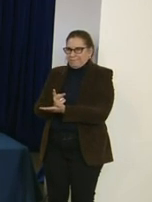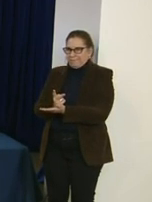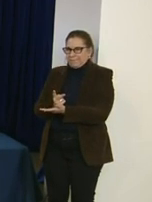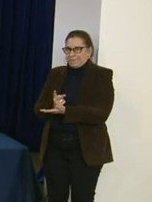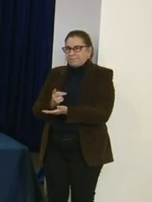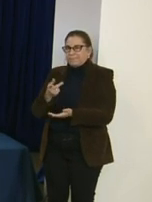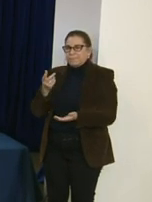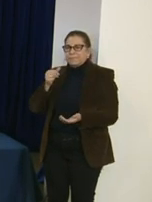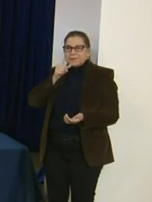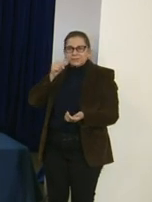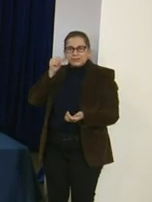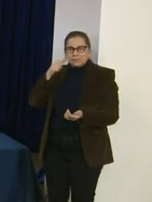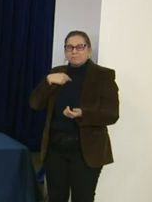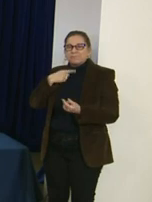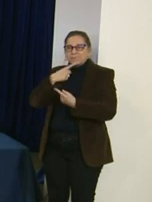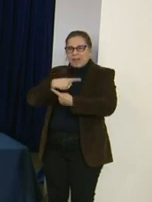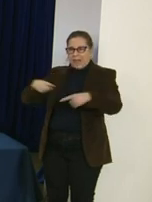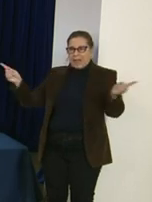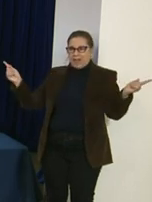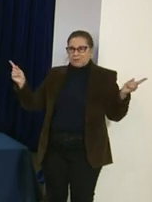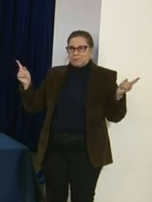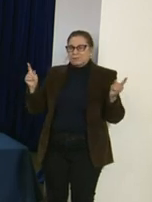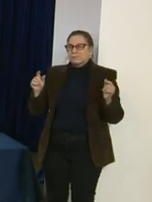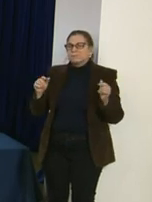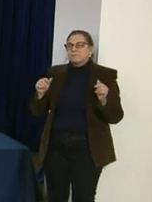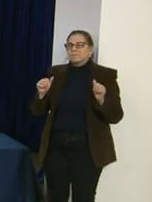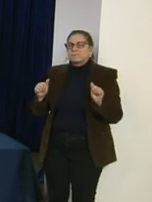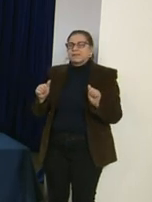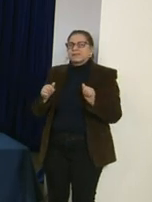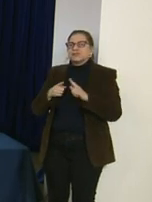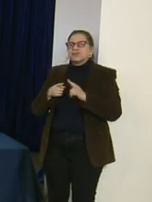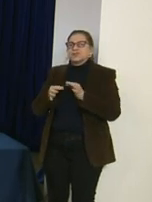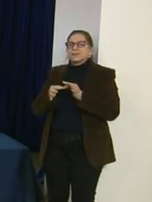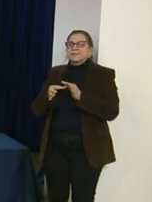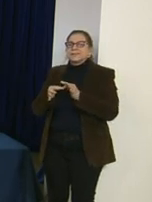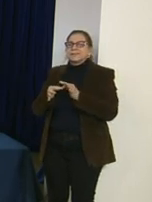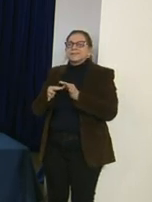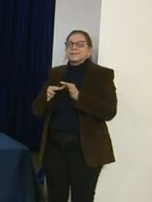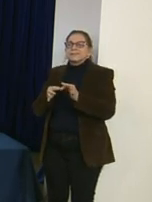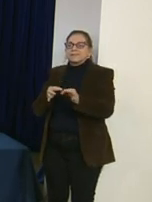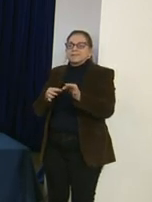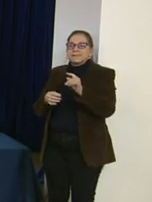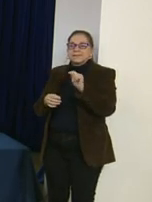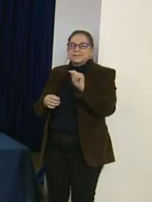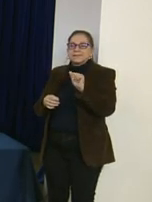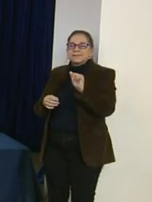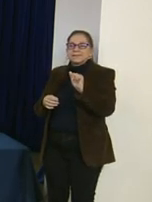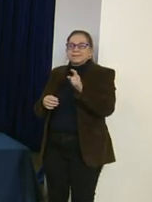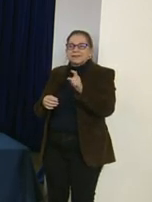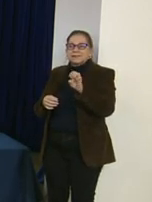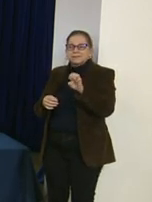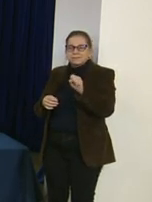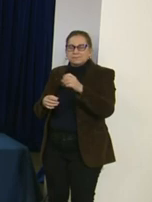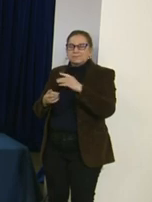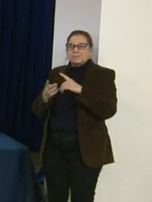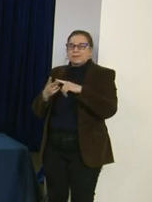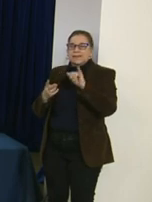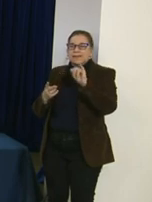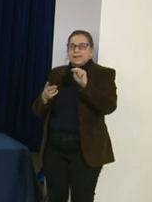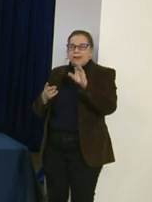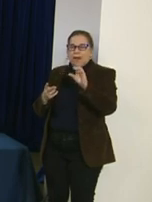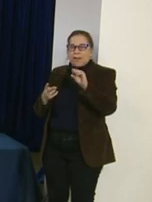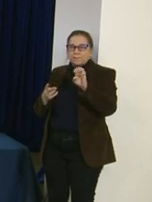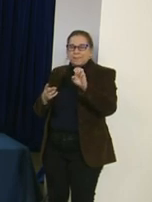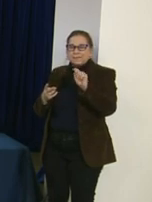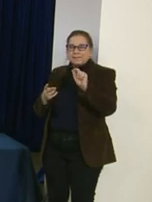ability to extend your income taxes in line with what the feds are doing. So your filing of your